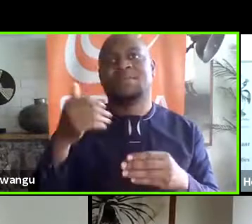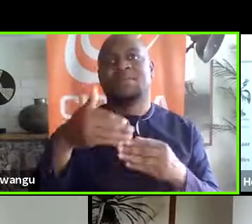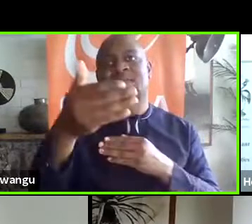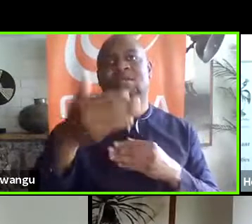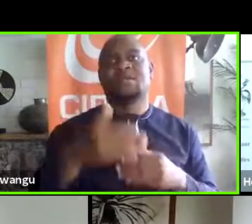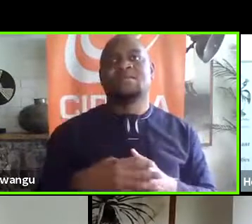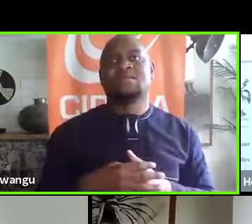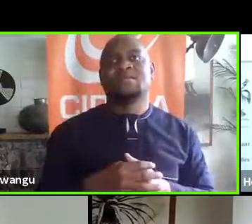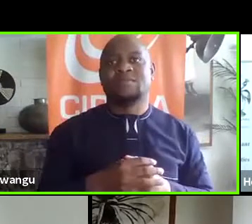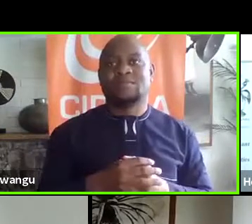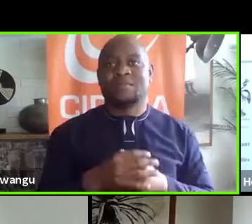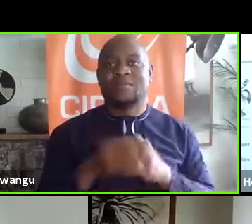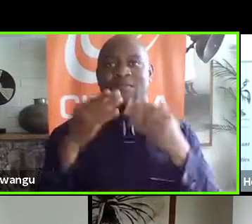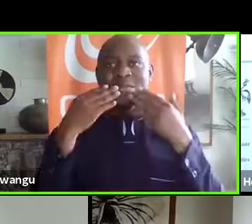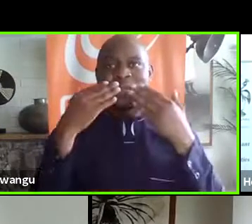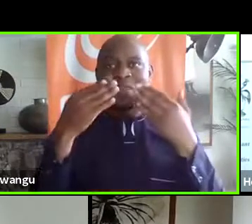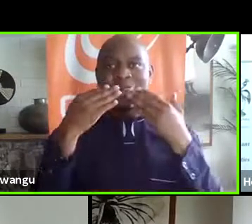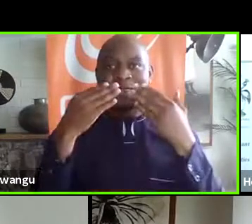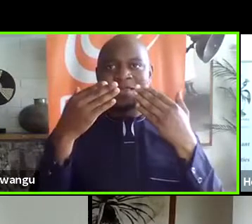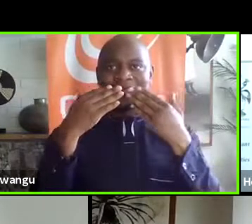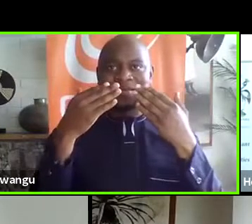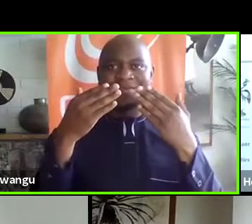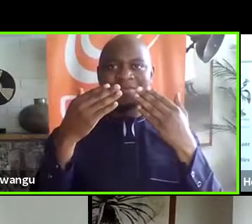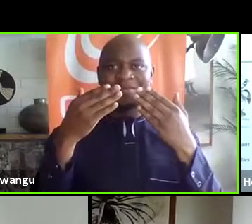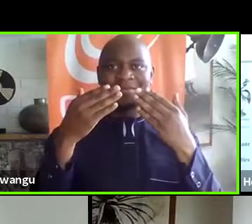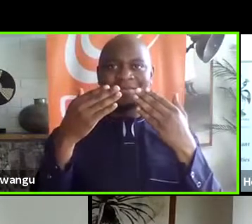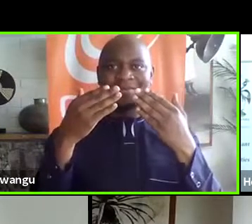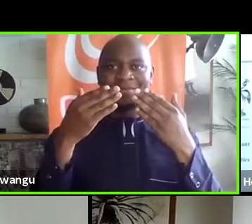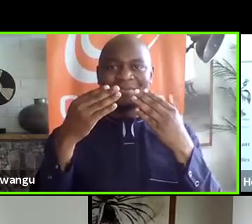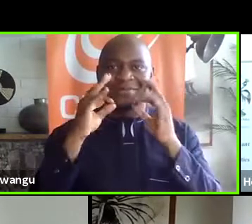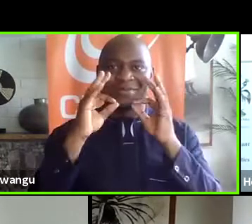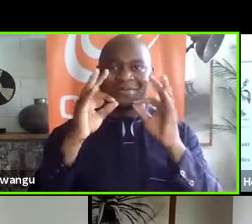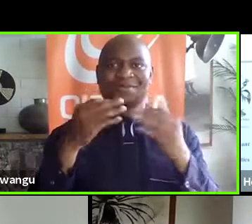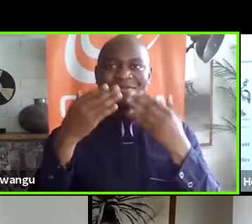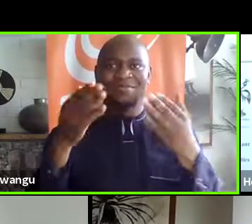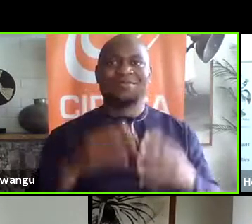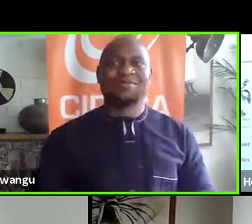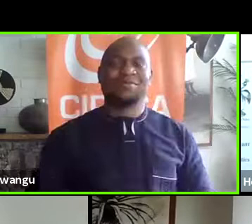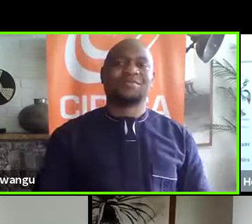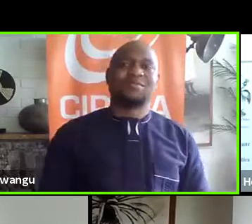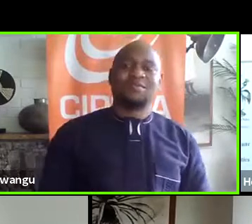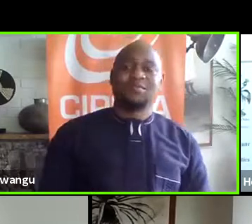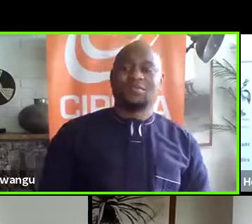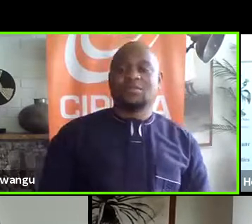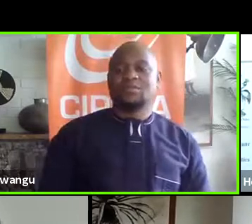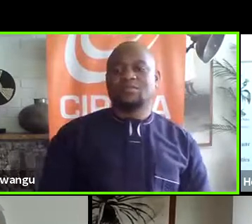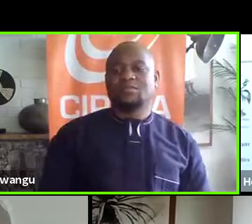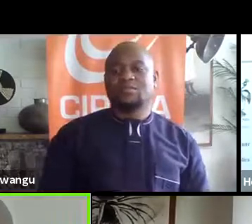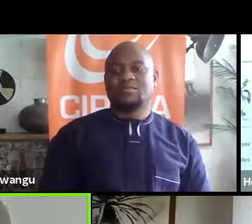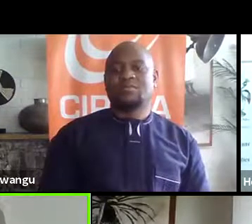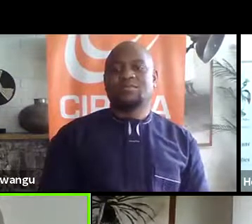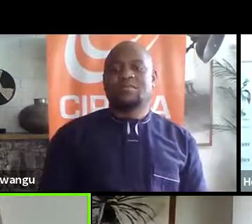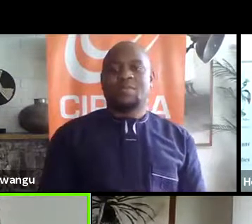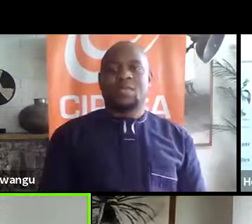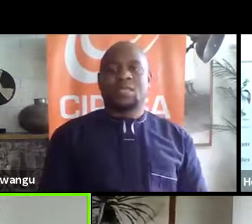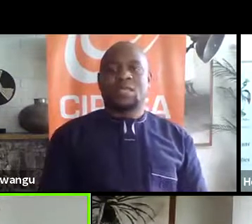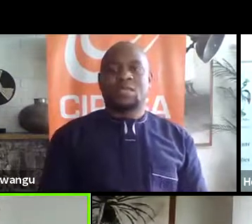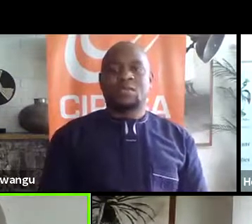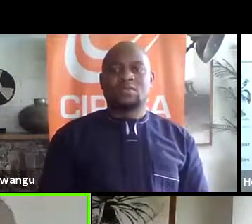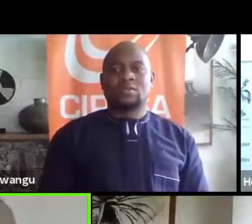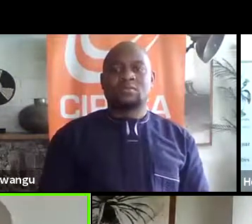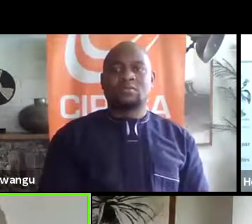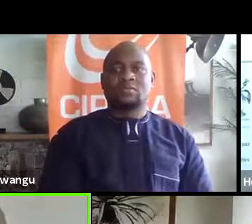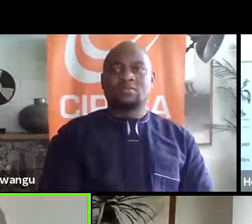and advice on see how we can move best. Thank you very much. Thanks, Robert. Before the